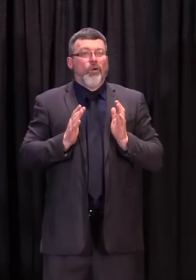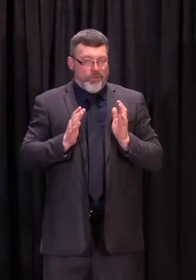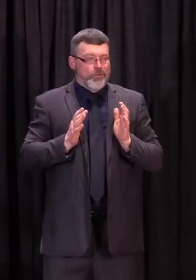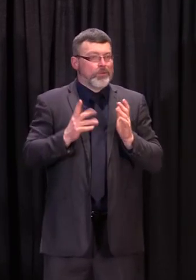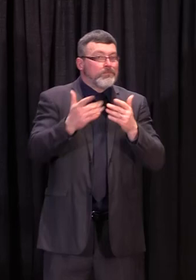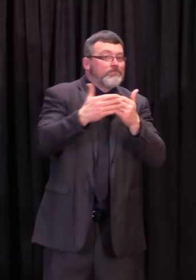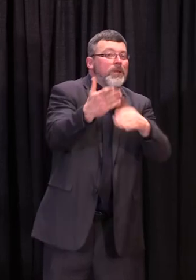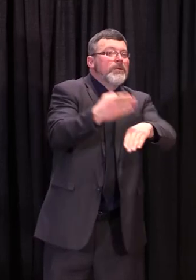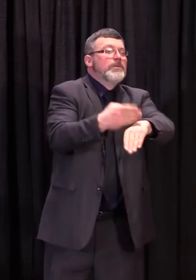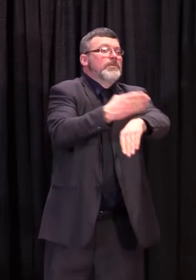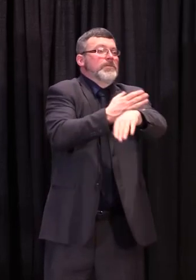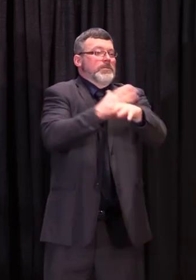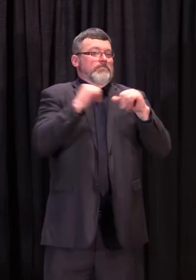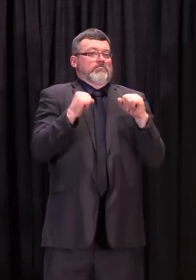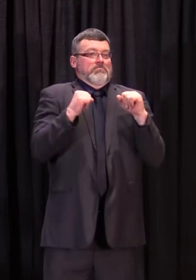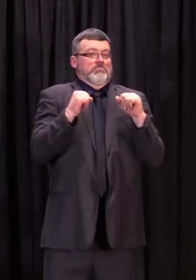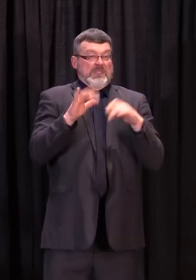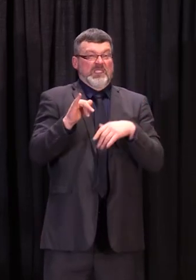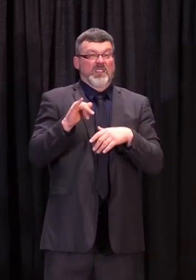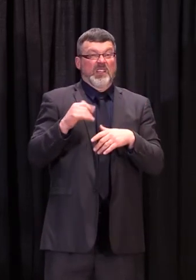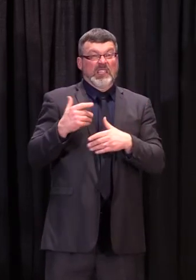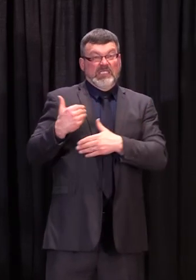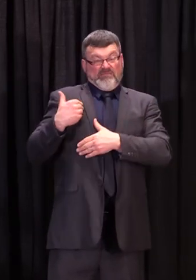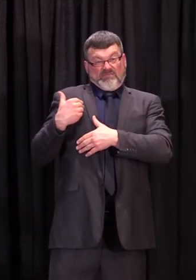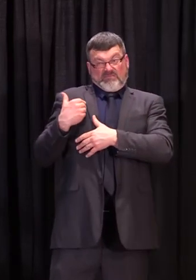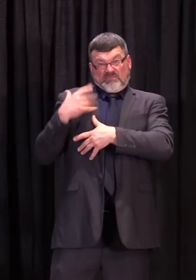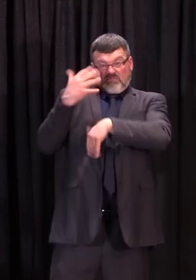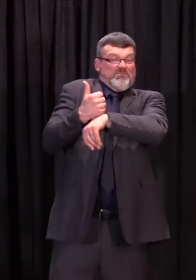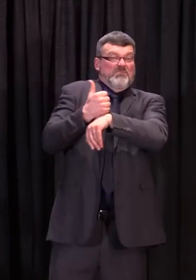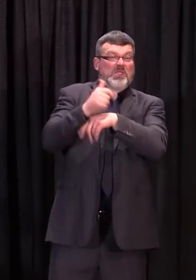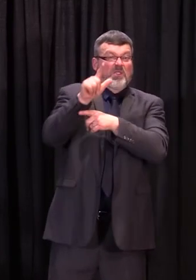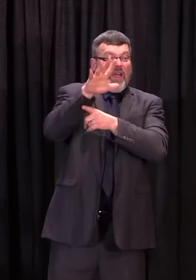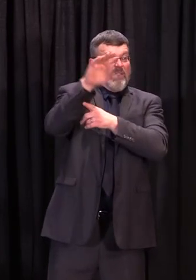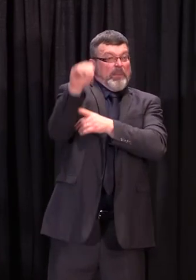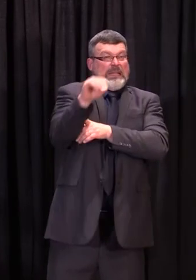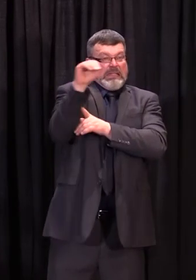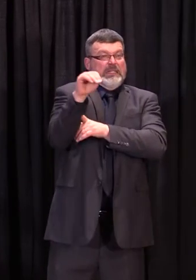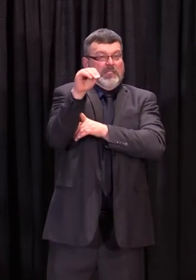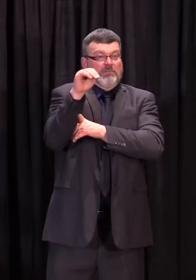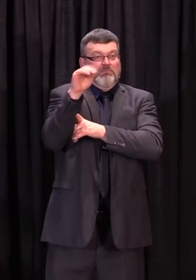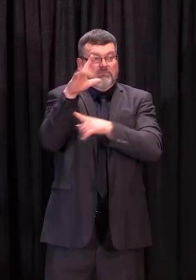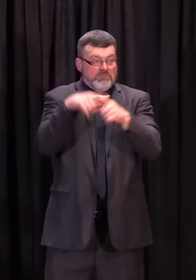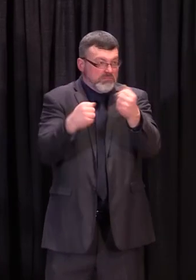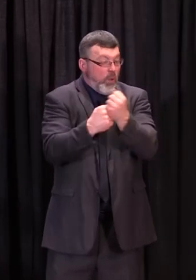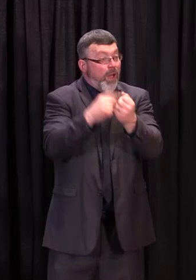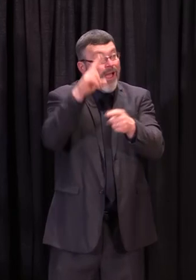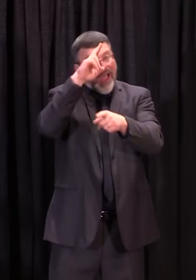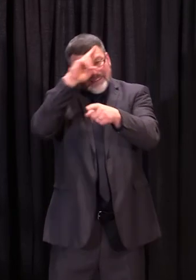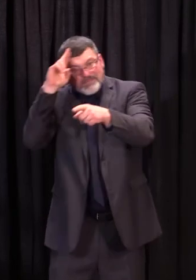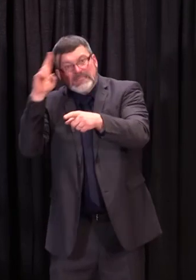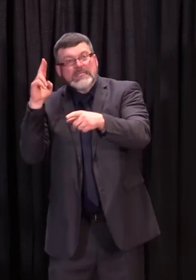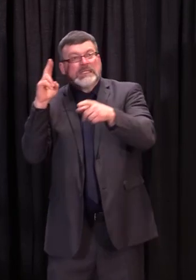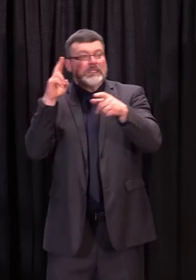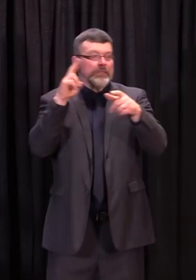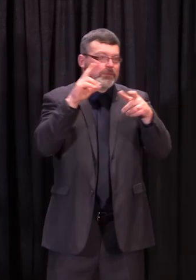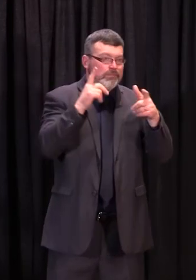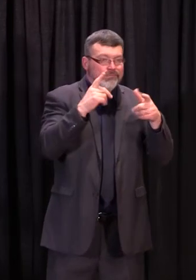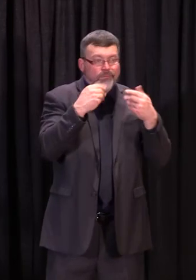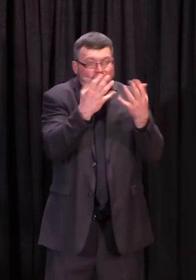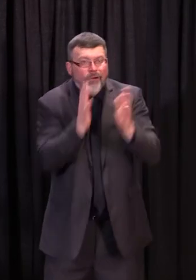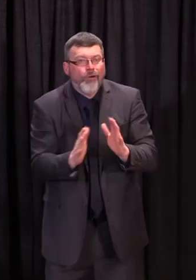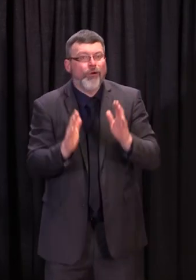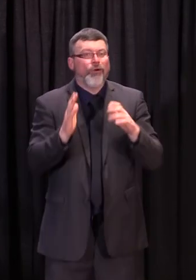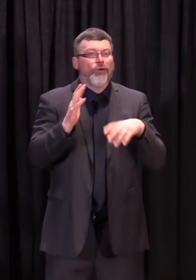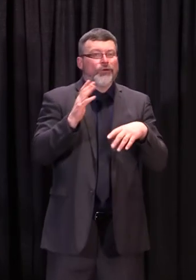million to support hospitals and providers as we continue to respond to the pandemic, helping to stabilize the system and